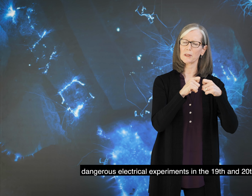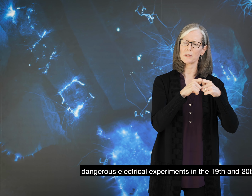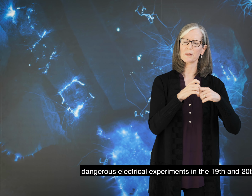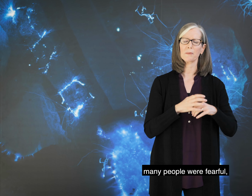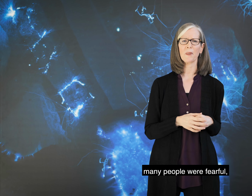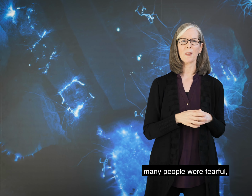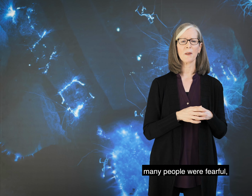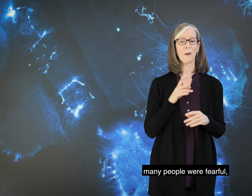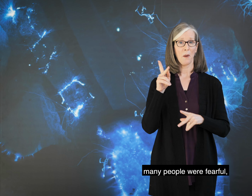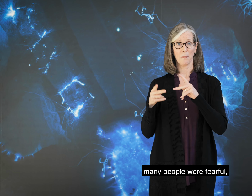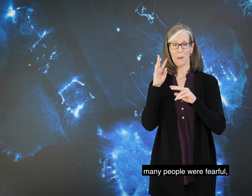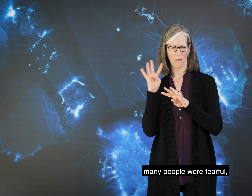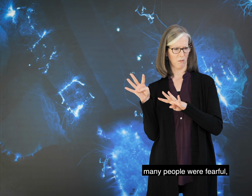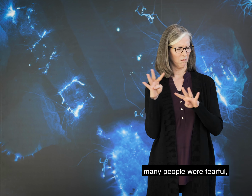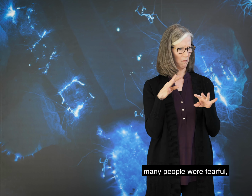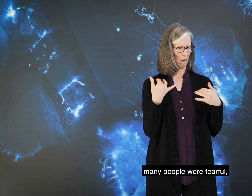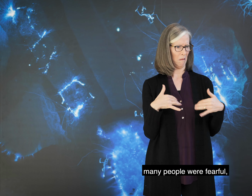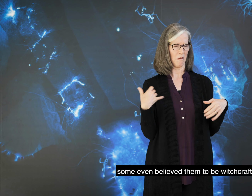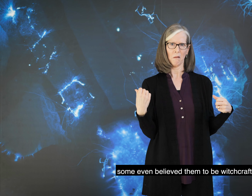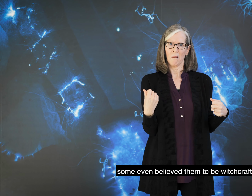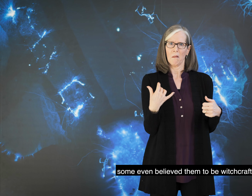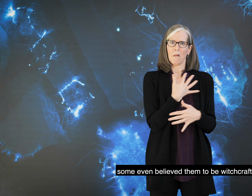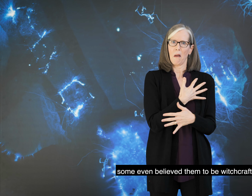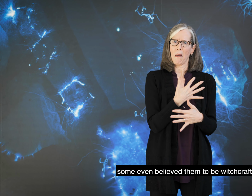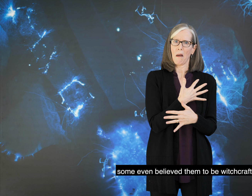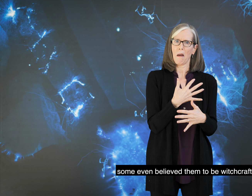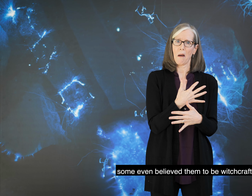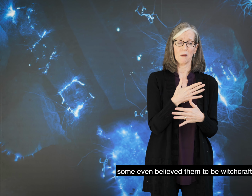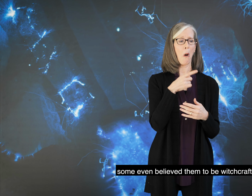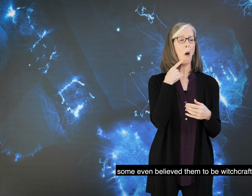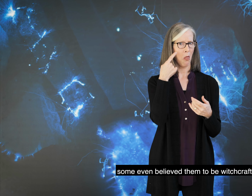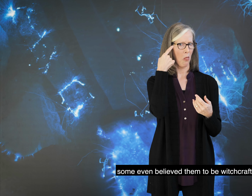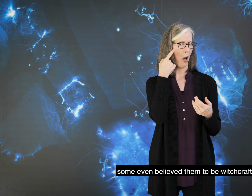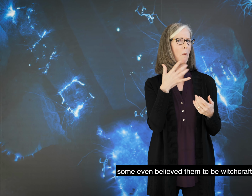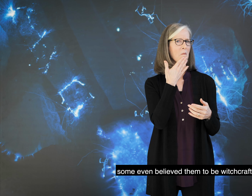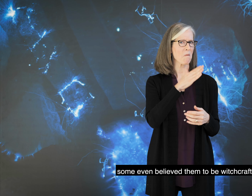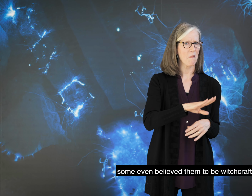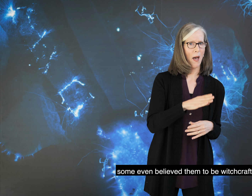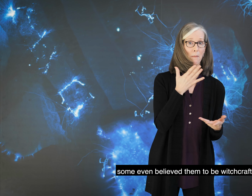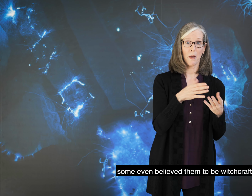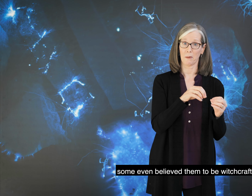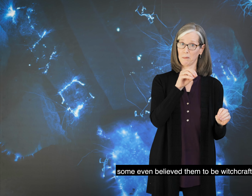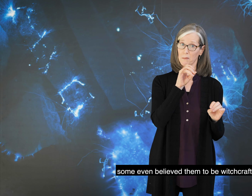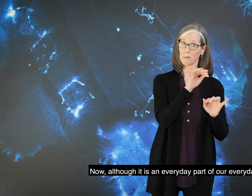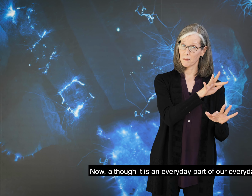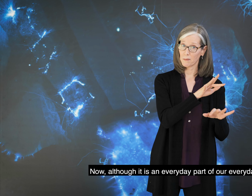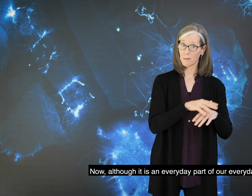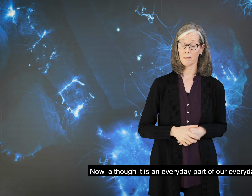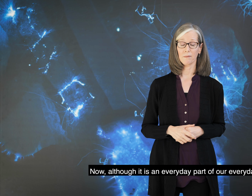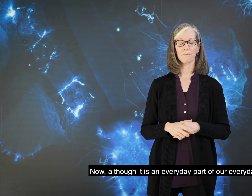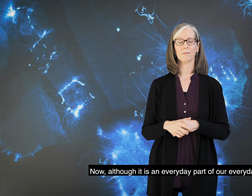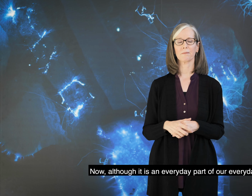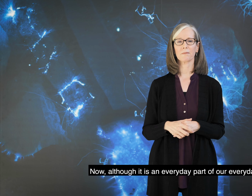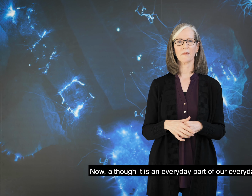many people were fearful. Some even believed them to be witchcraft. Now, although it is an